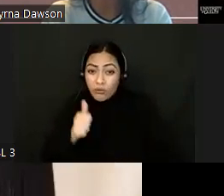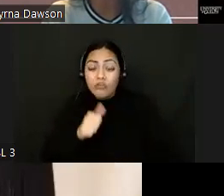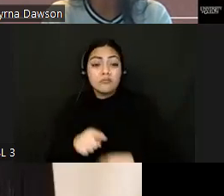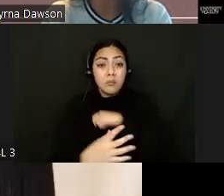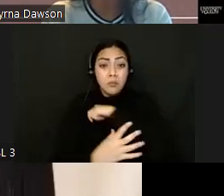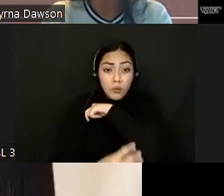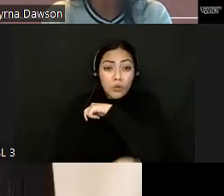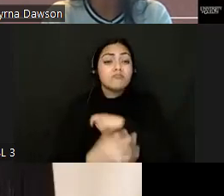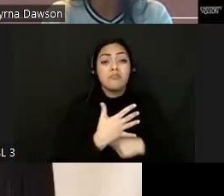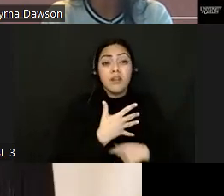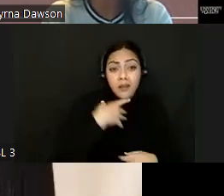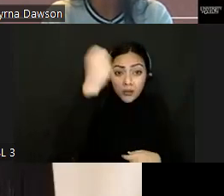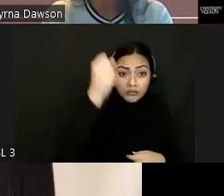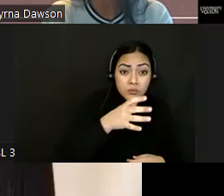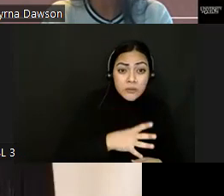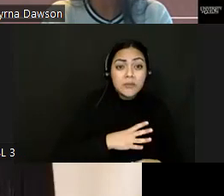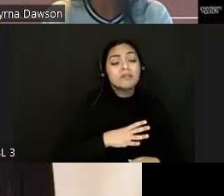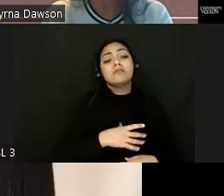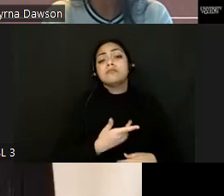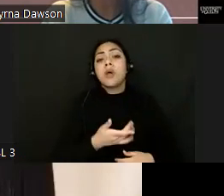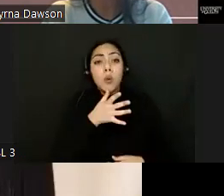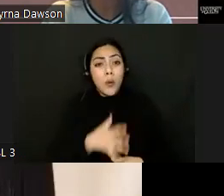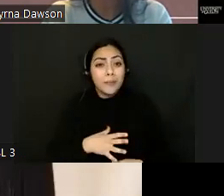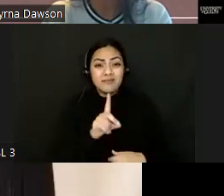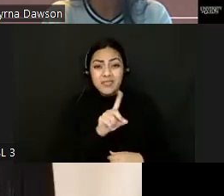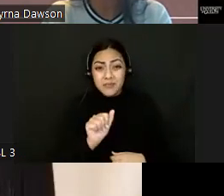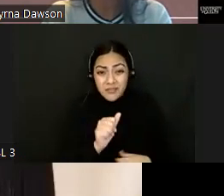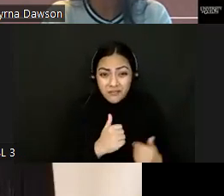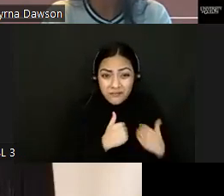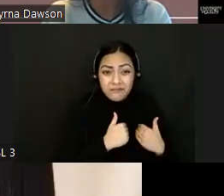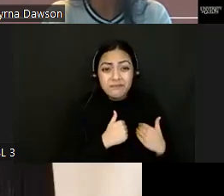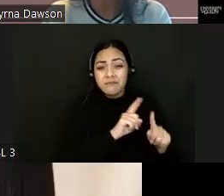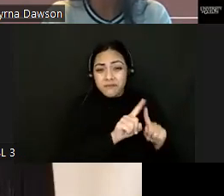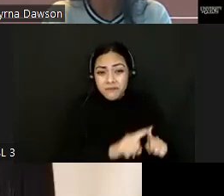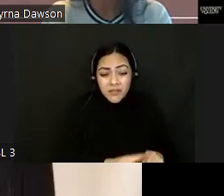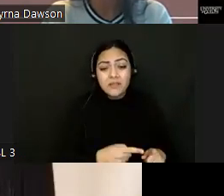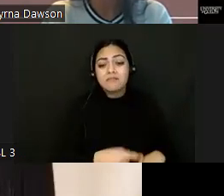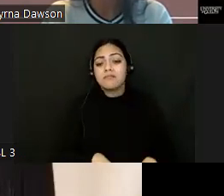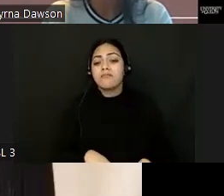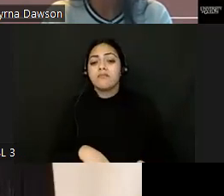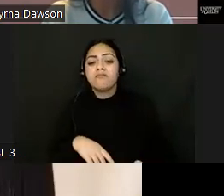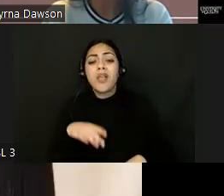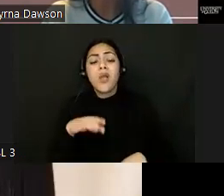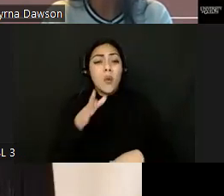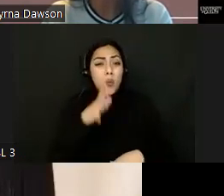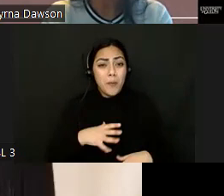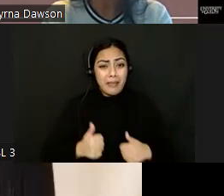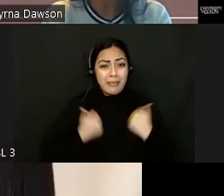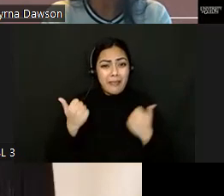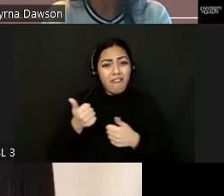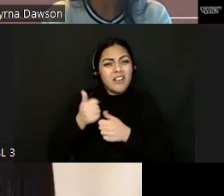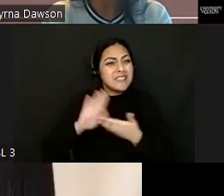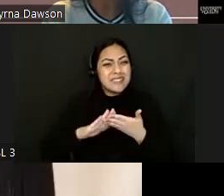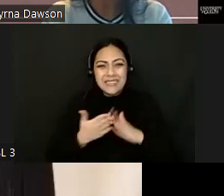elderly women, women living with disabilities, rural women, women working in the sex